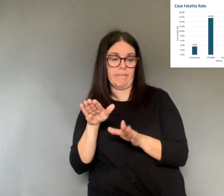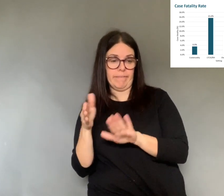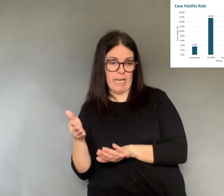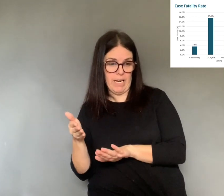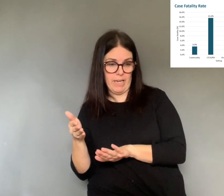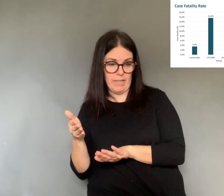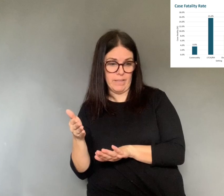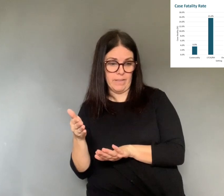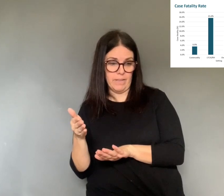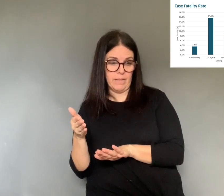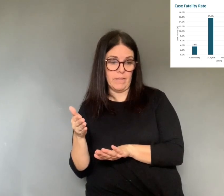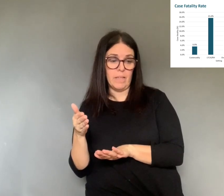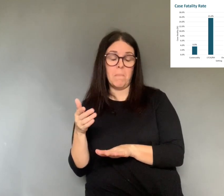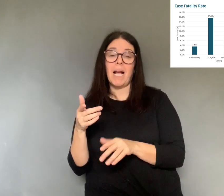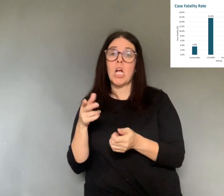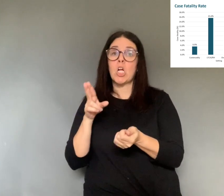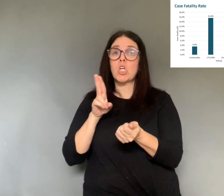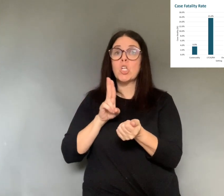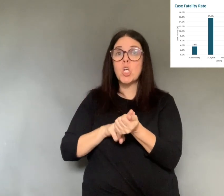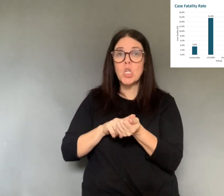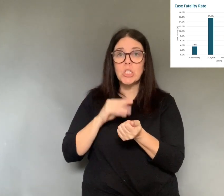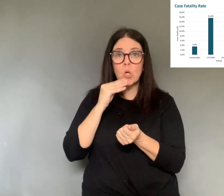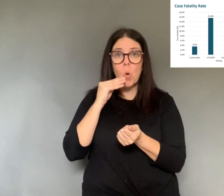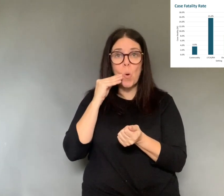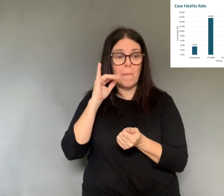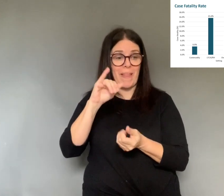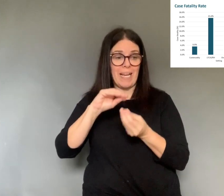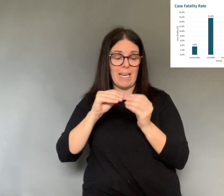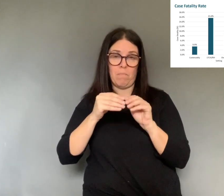facility, case fatality is significantly high,